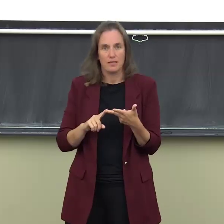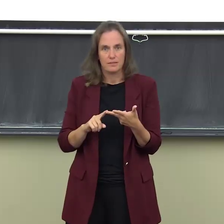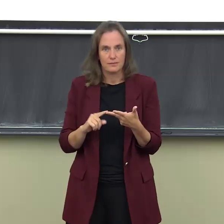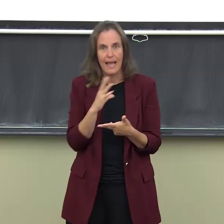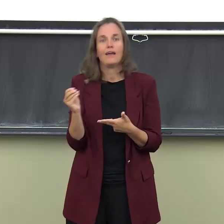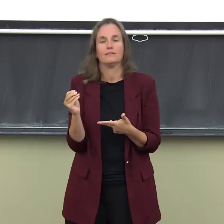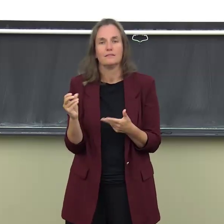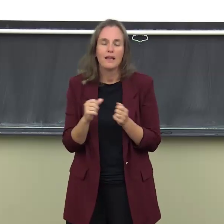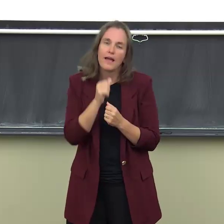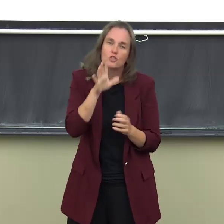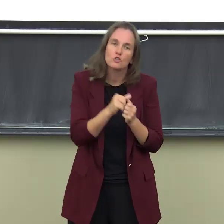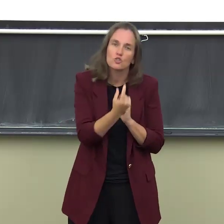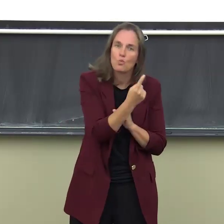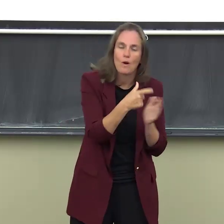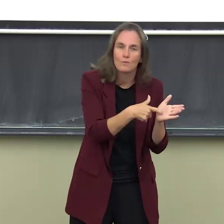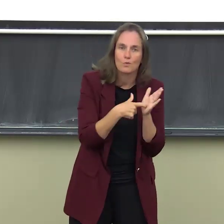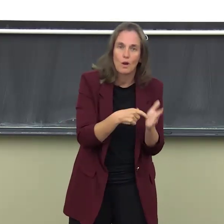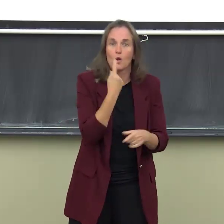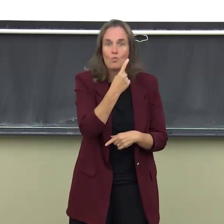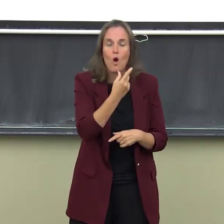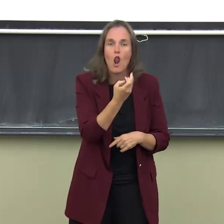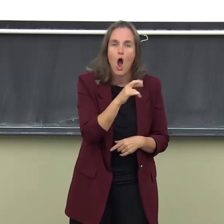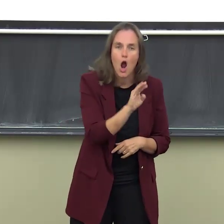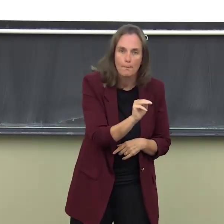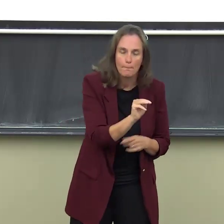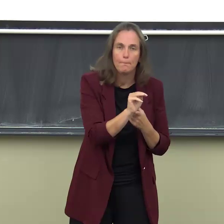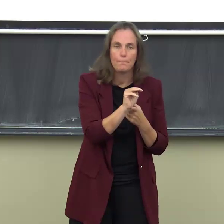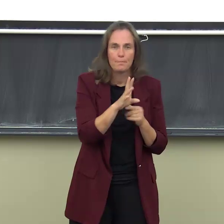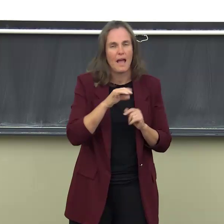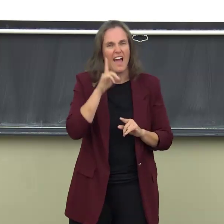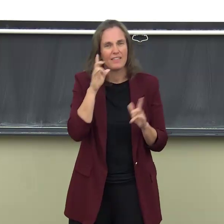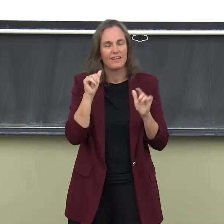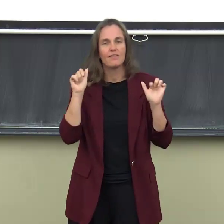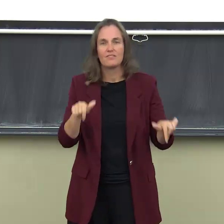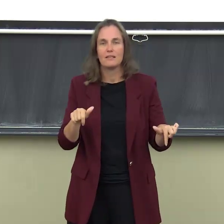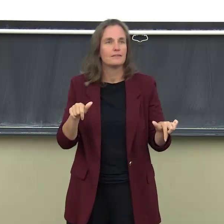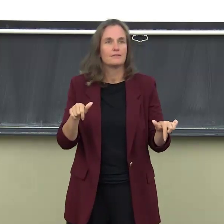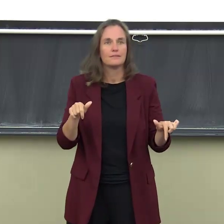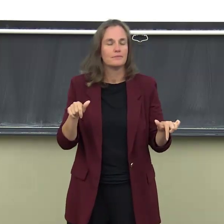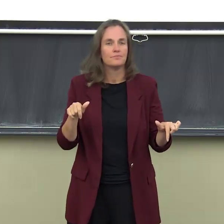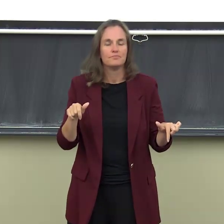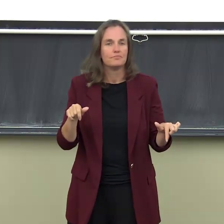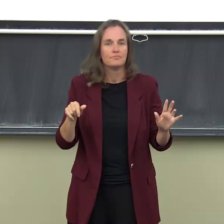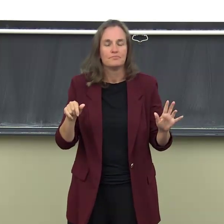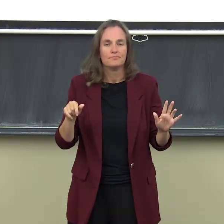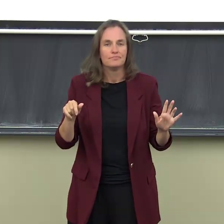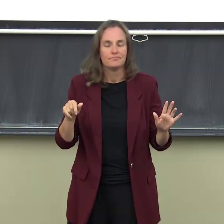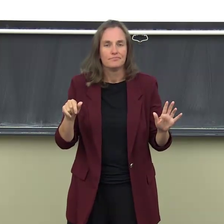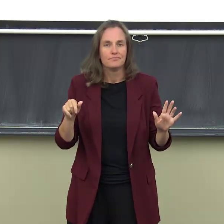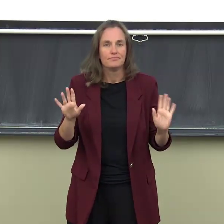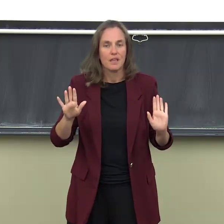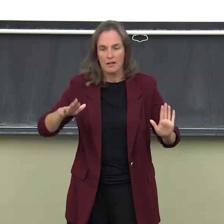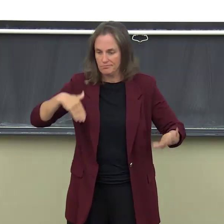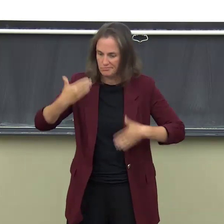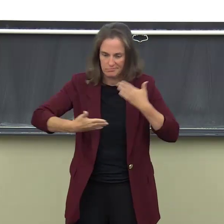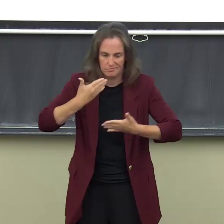one requirement or one harm or whatever. So I just think even in this glacial pace of, getting always